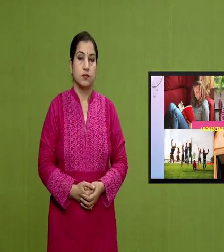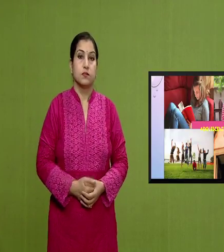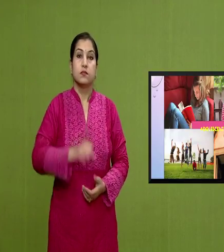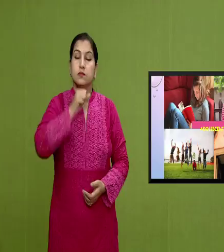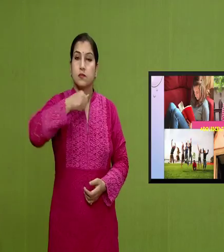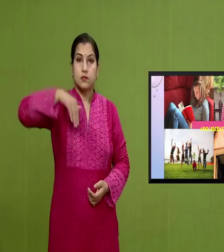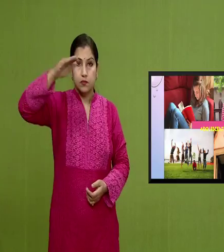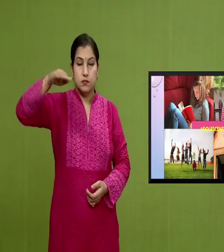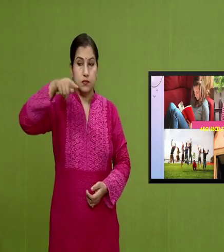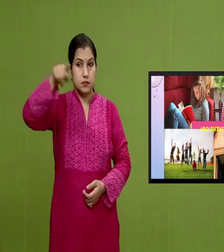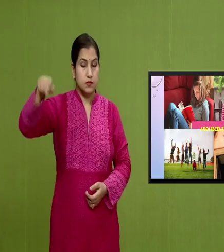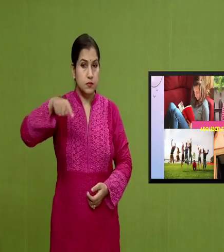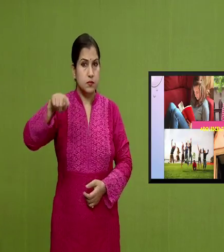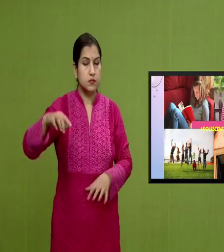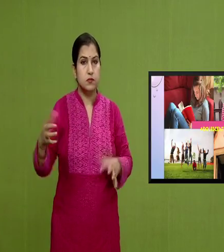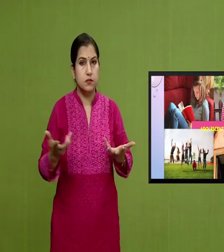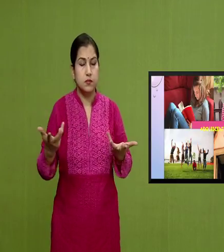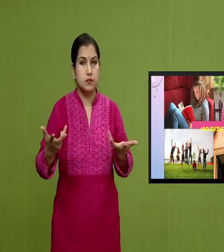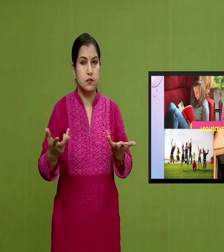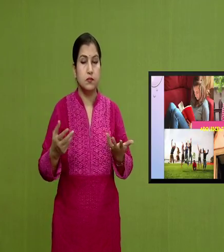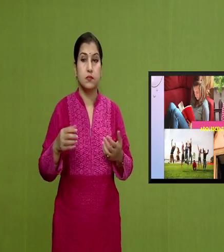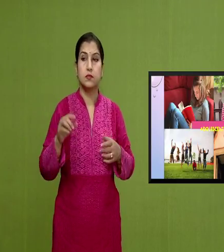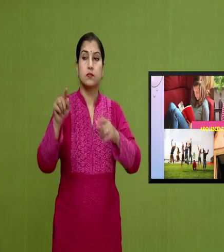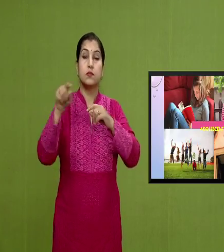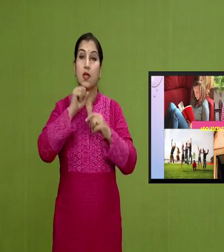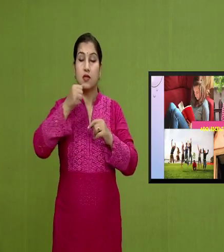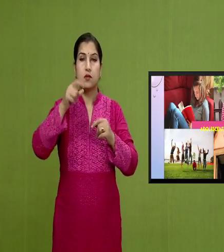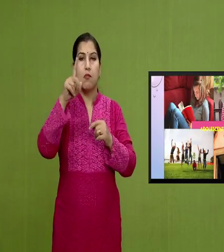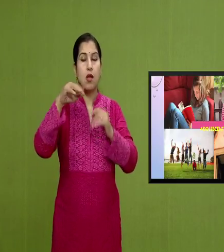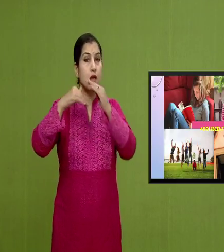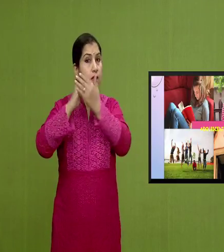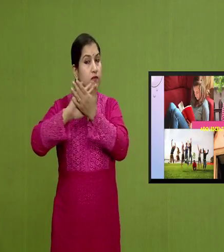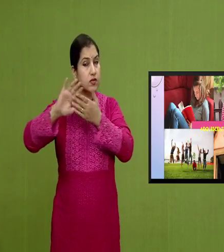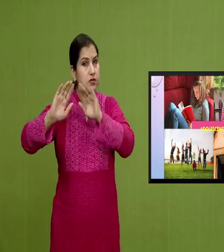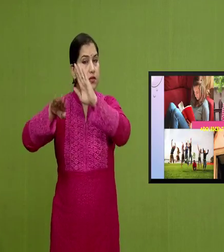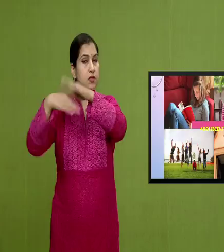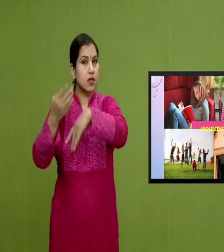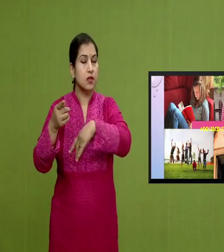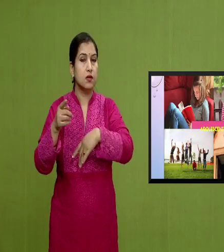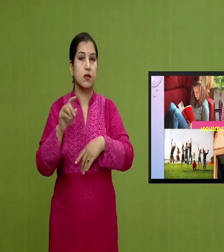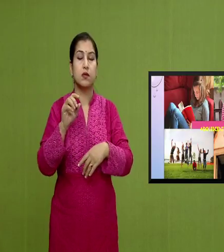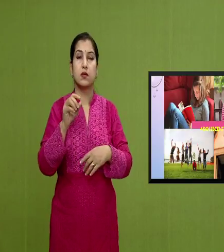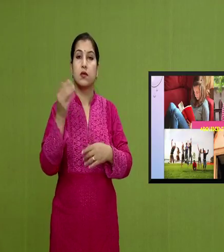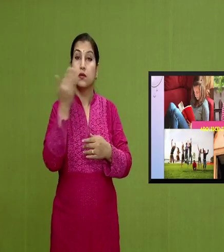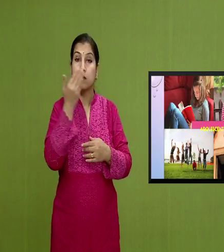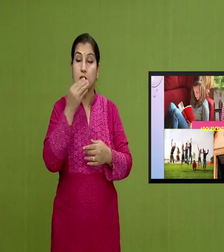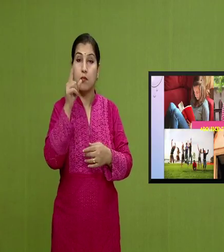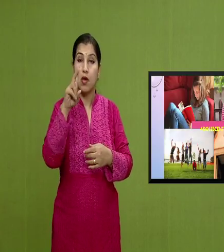Adolescents are moving towards college life and at the same time they